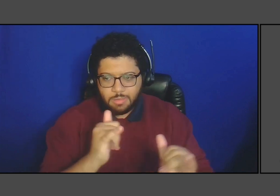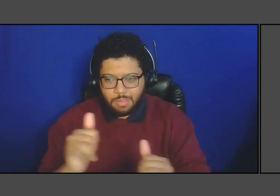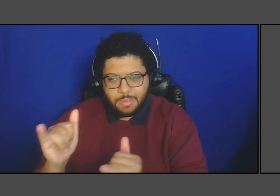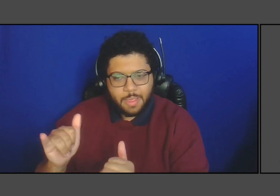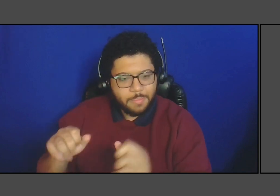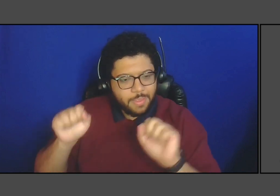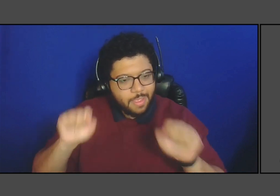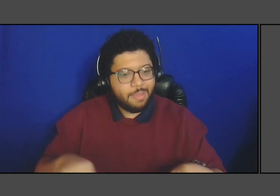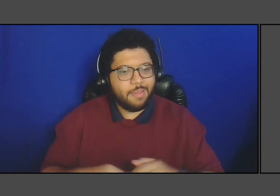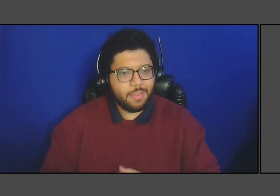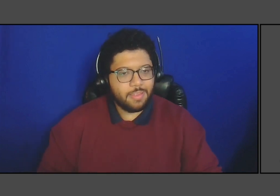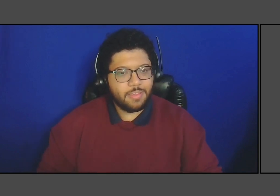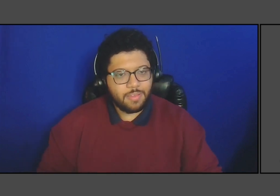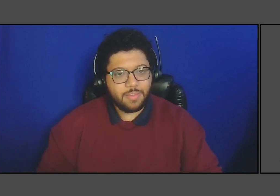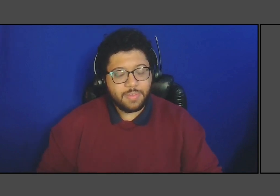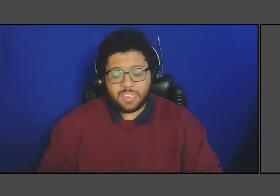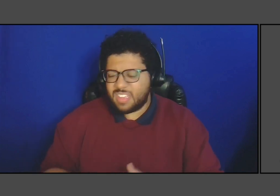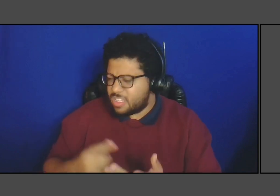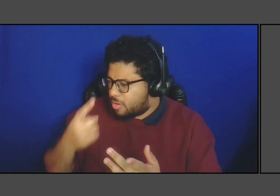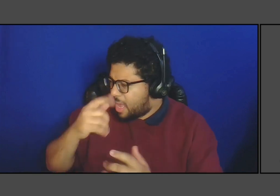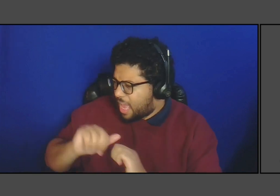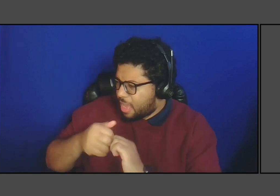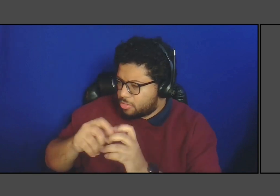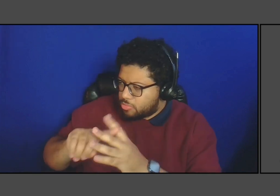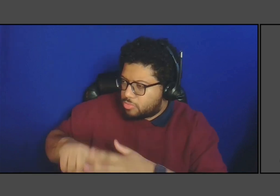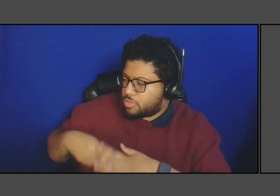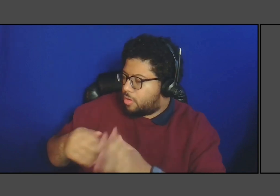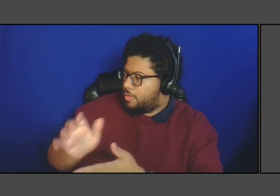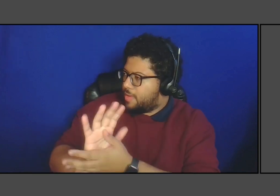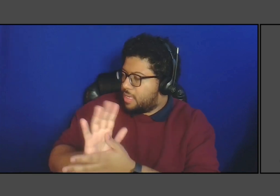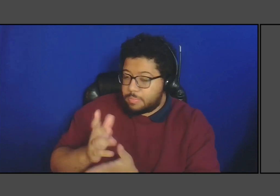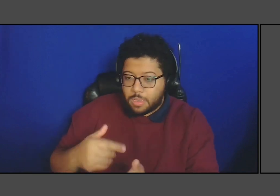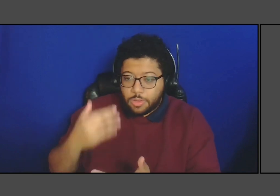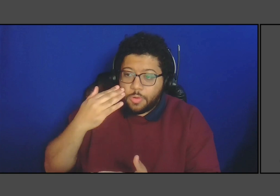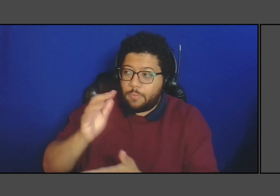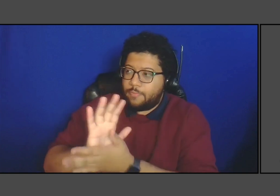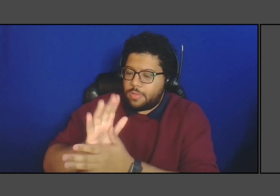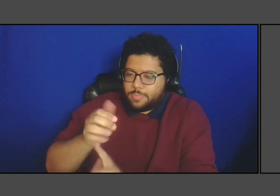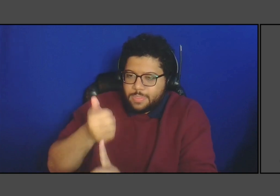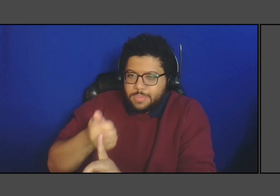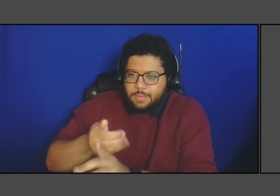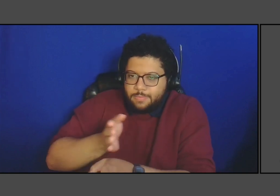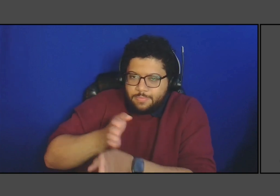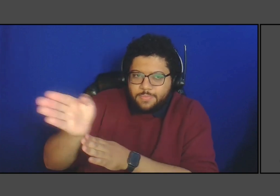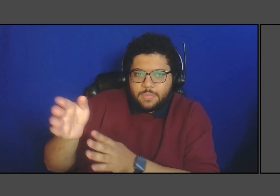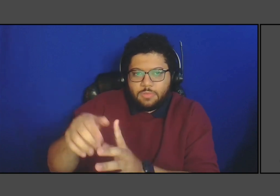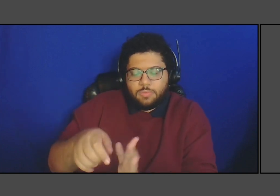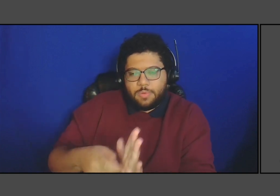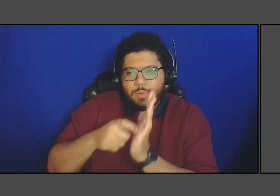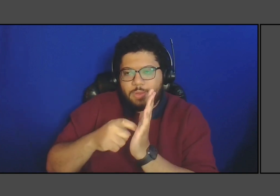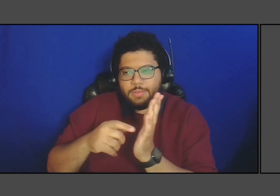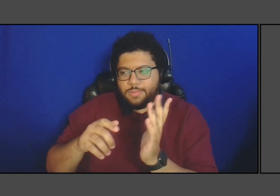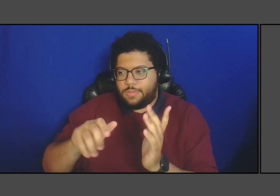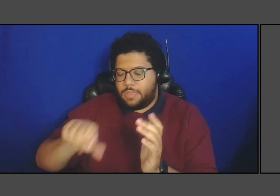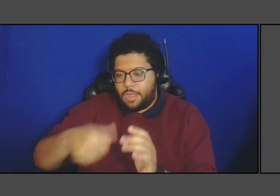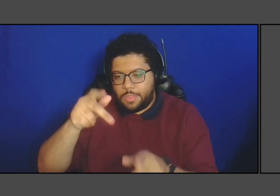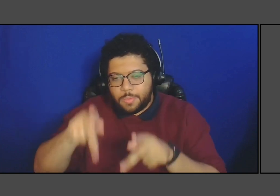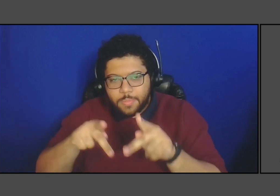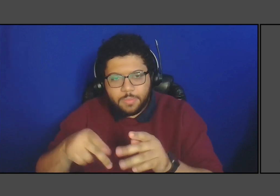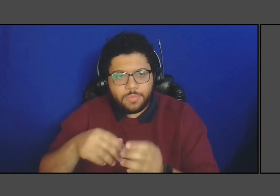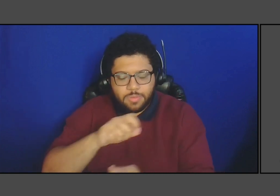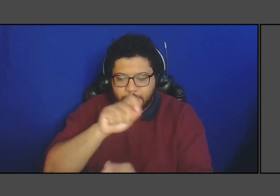film takes equipment and it takes other people and it takes a certain amount of resource. So how did you find your way to that medium?